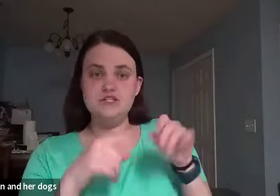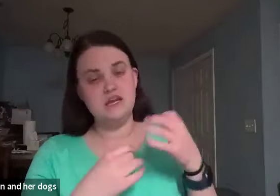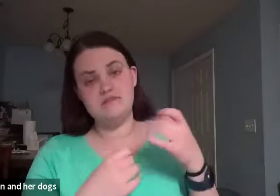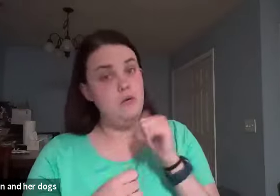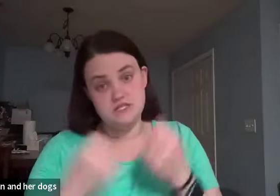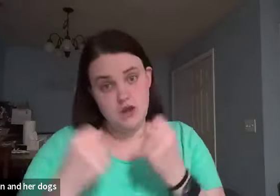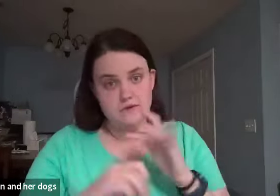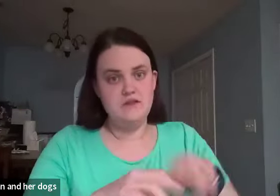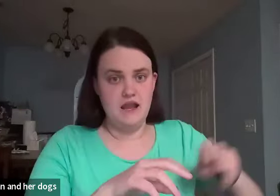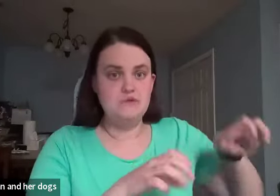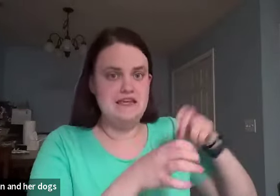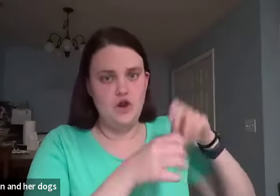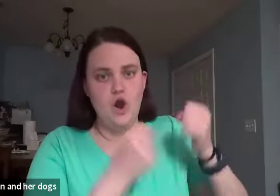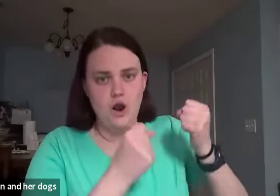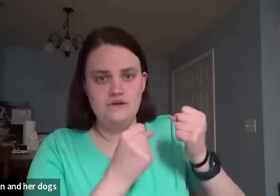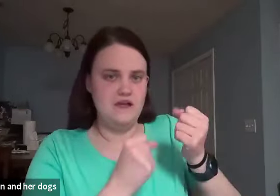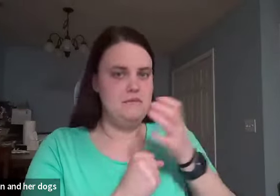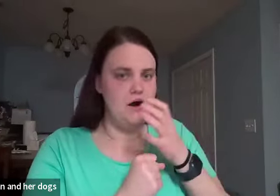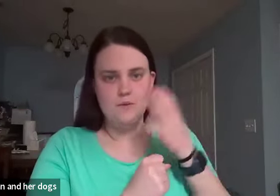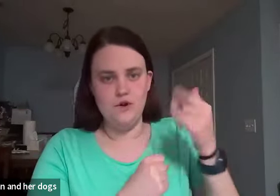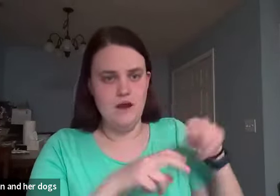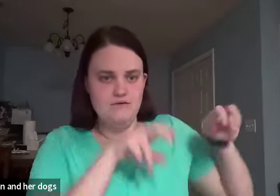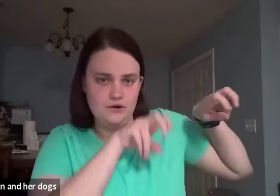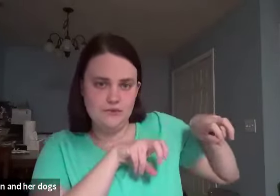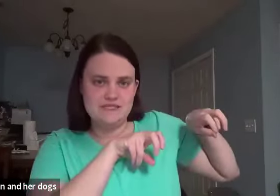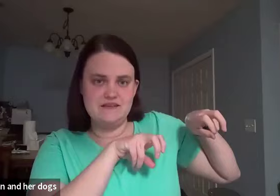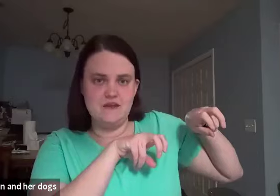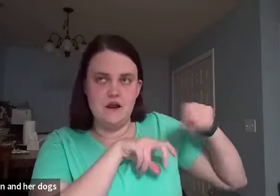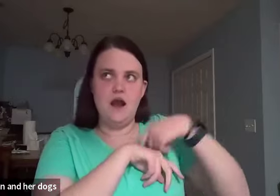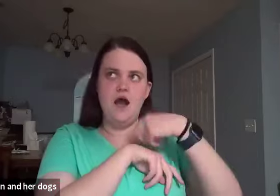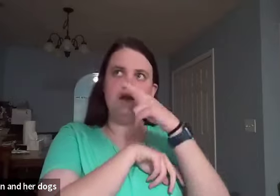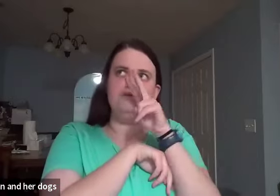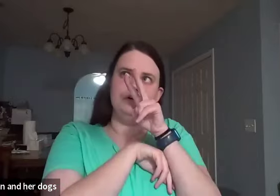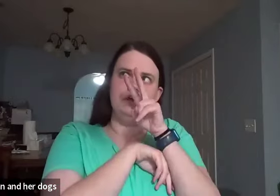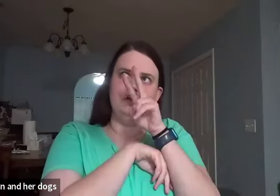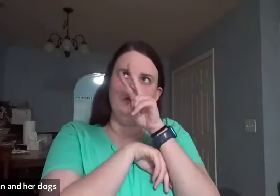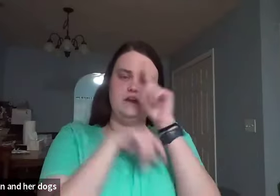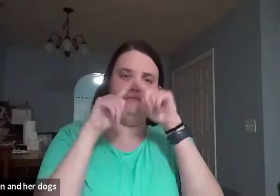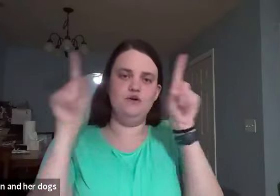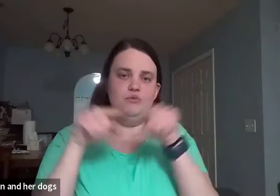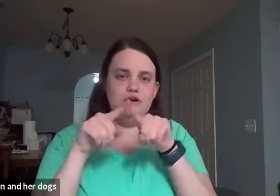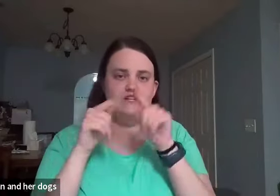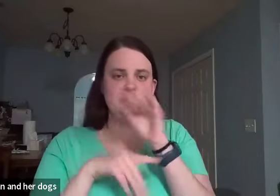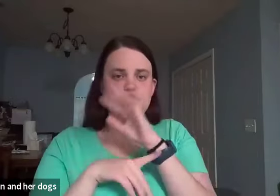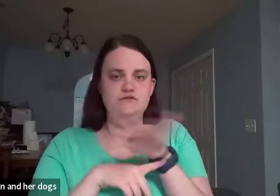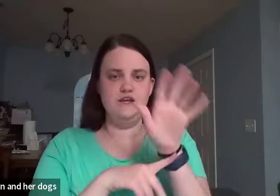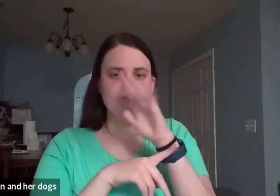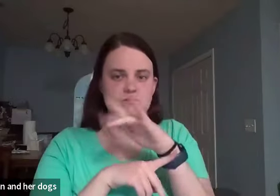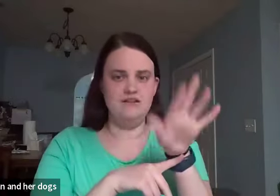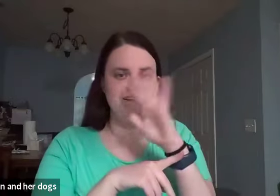especially like if I wasn't driving, but like I was in the car with like my mom or whoever, we'd be sitting there and I would look at a billboard and try to finger spell